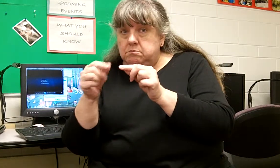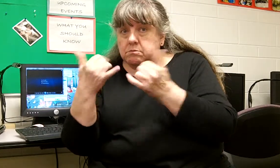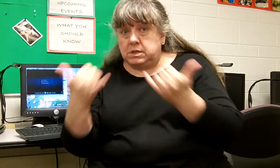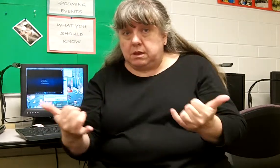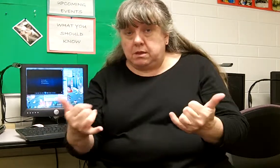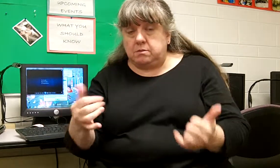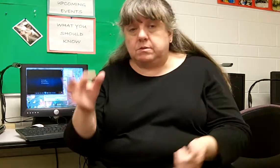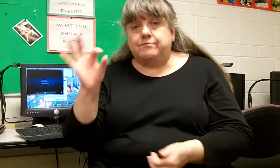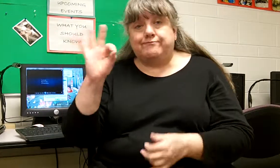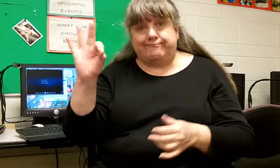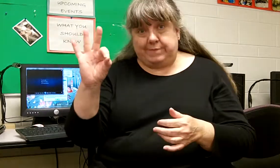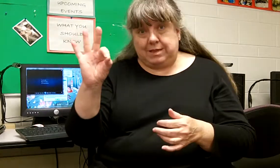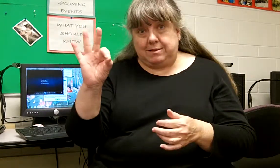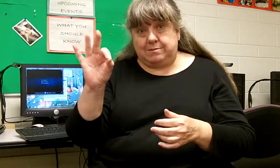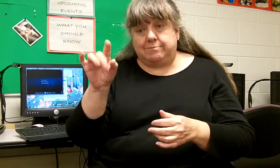Let's do some harder problems.